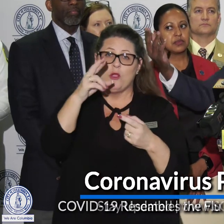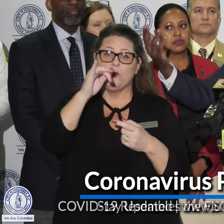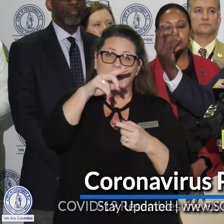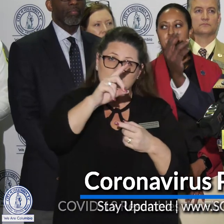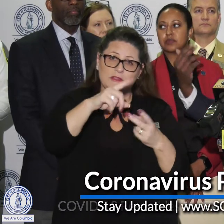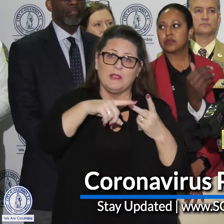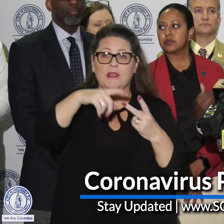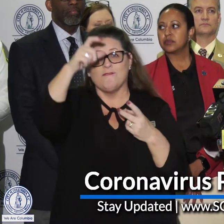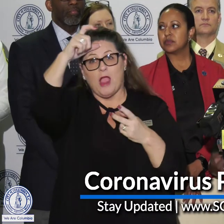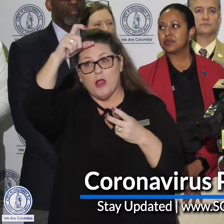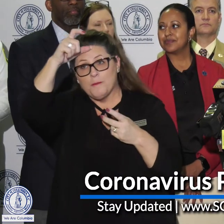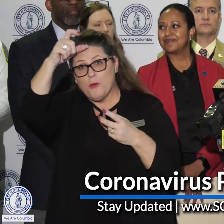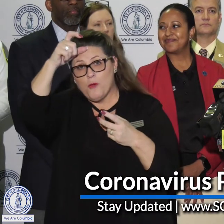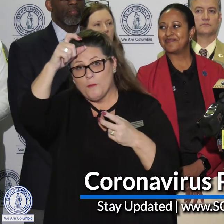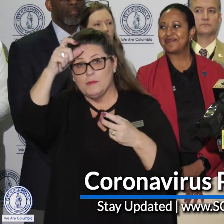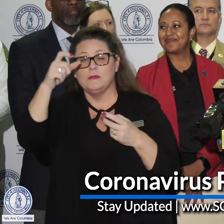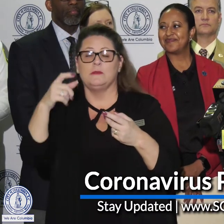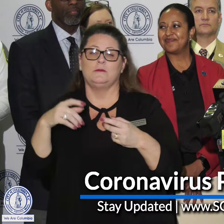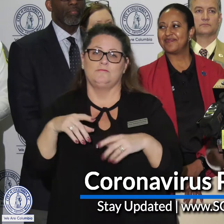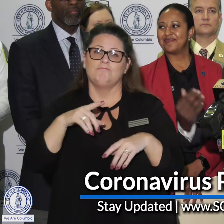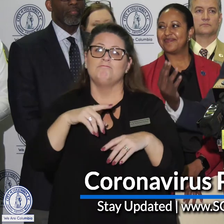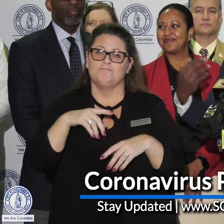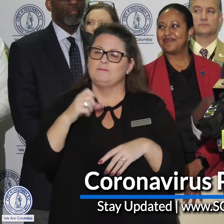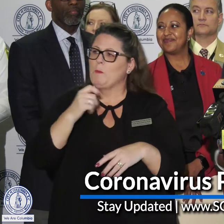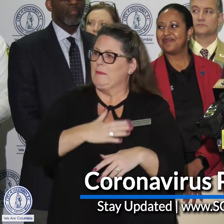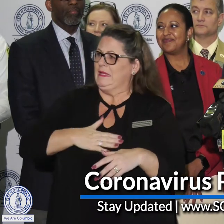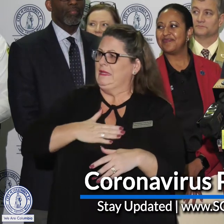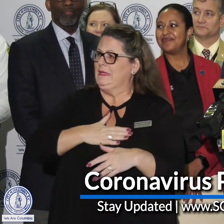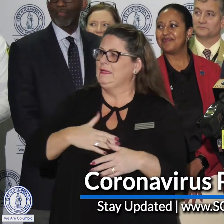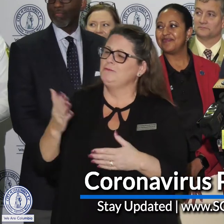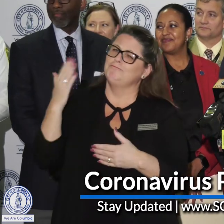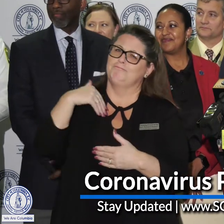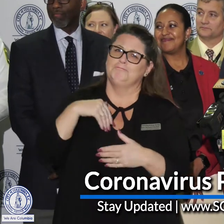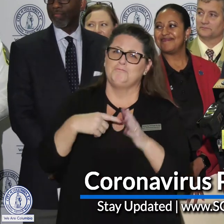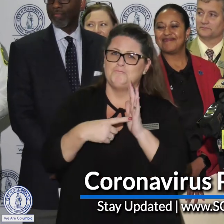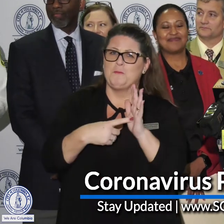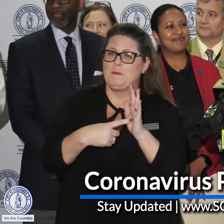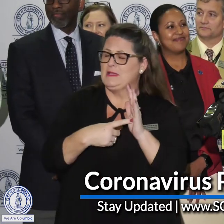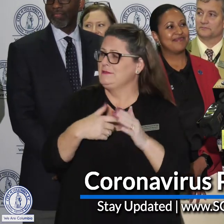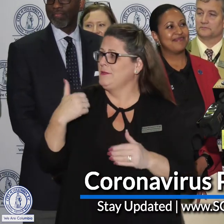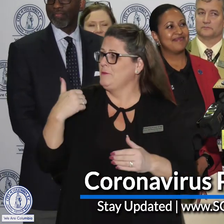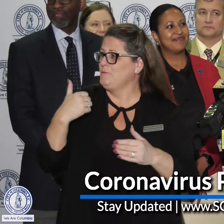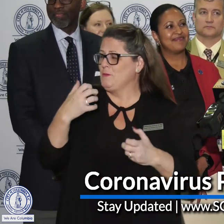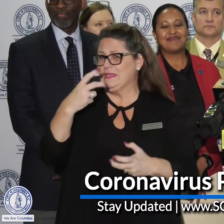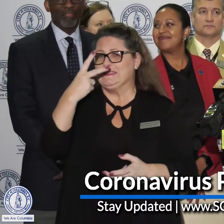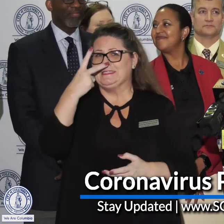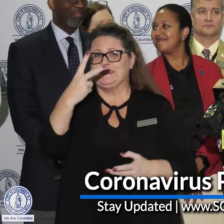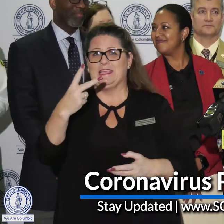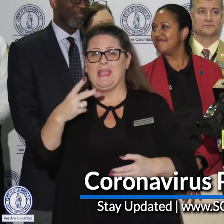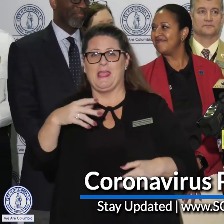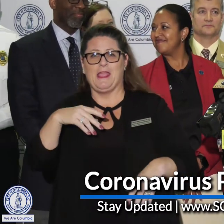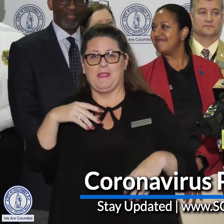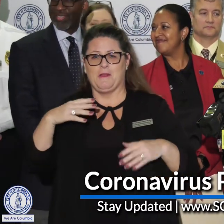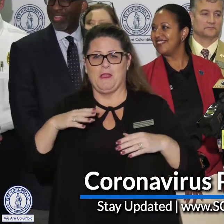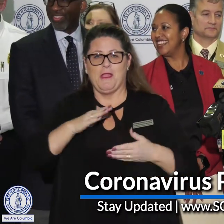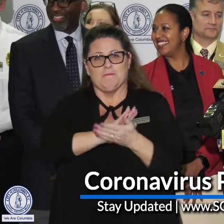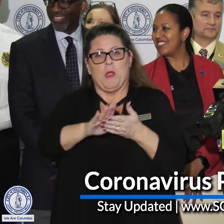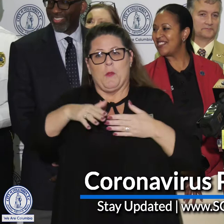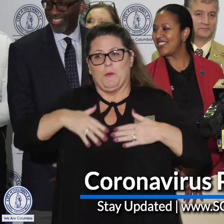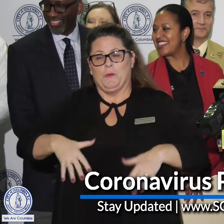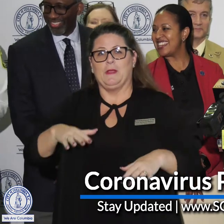Columbia Fire Department. Please, come on up to it. It's important. We see our people in uniform. It makes us feel a lot safer,